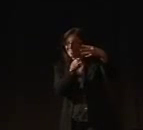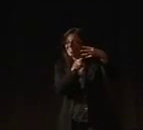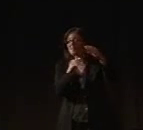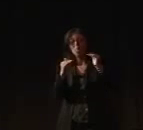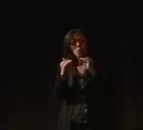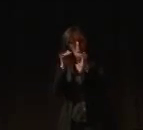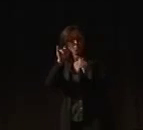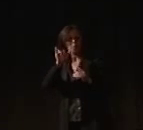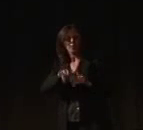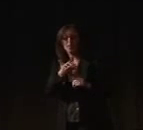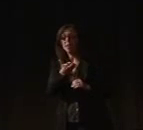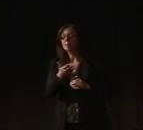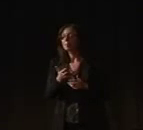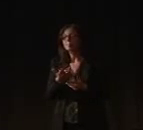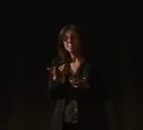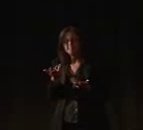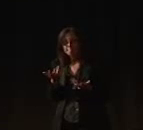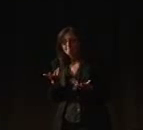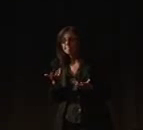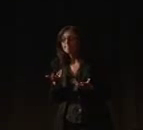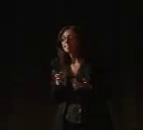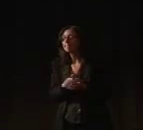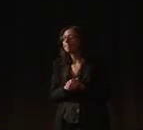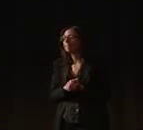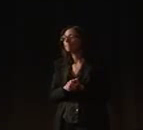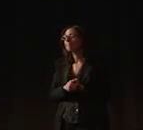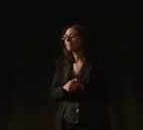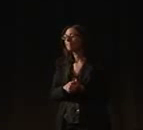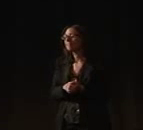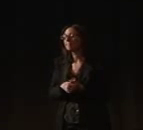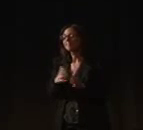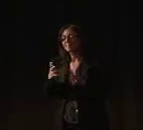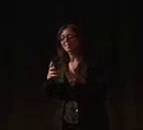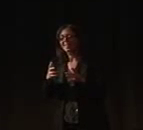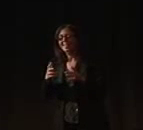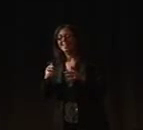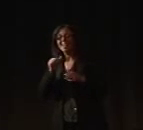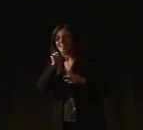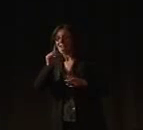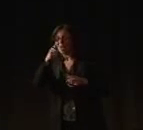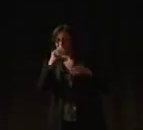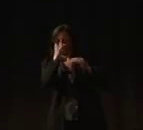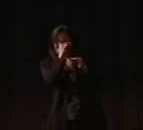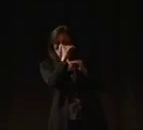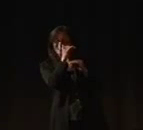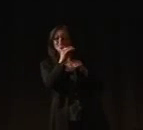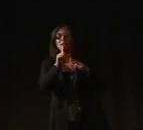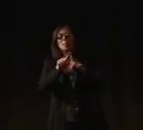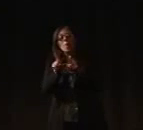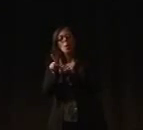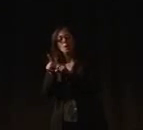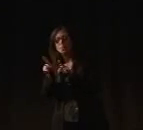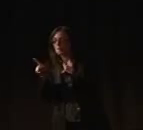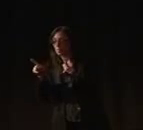is that the process of finding the right theory from the data,